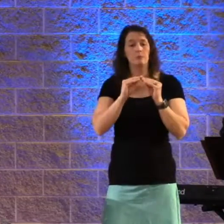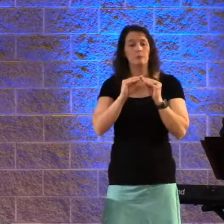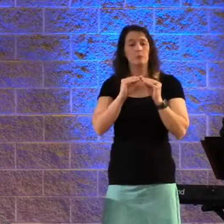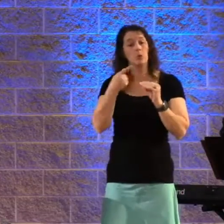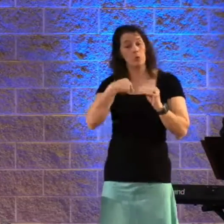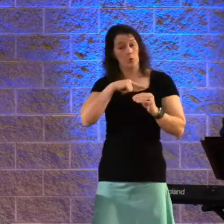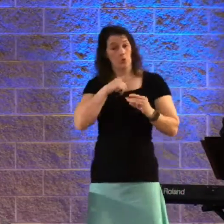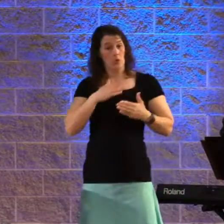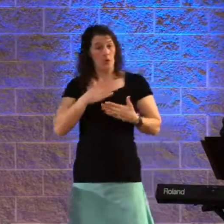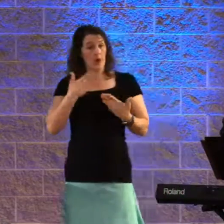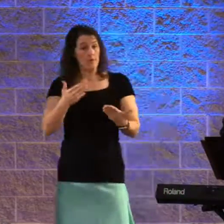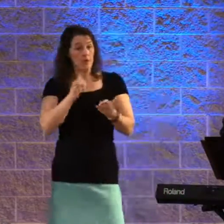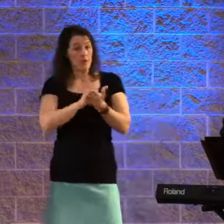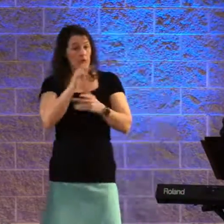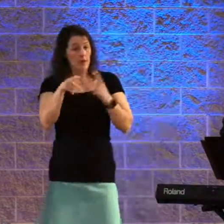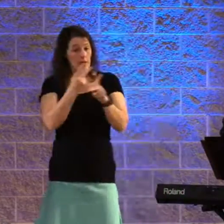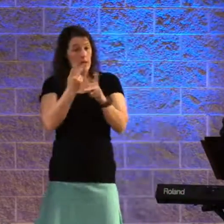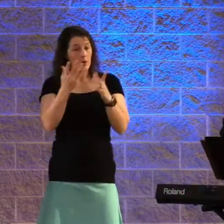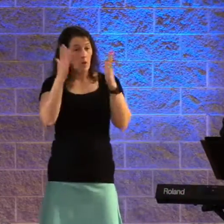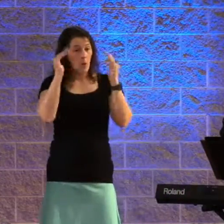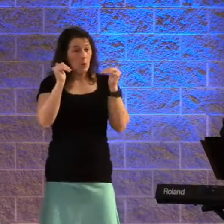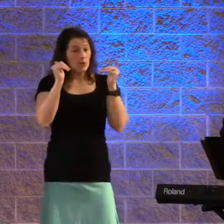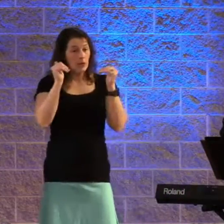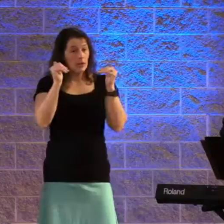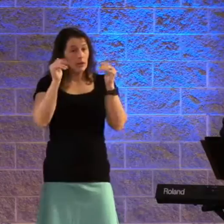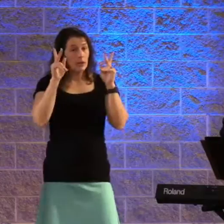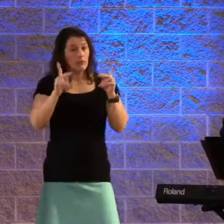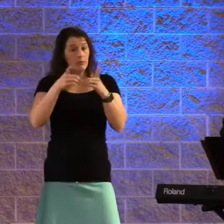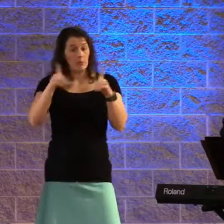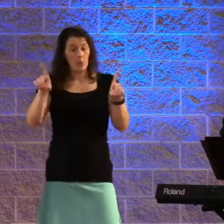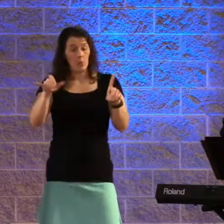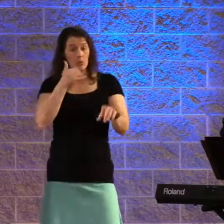Can we offer that kind of hope to people who have divorced badly?